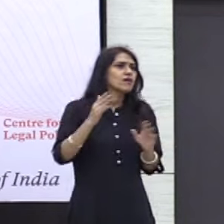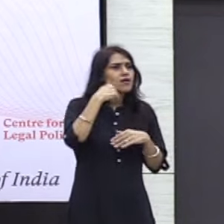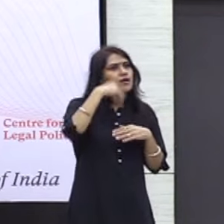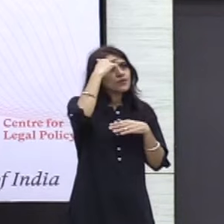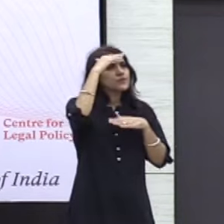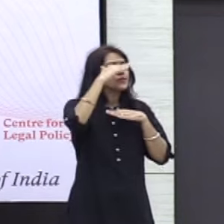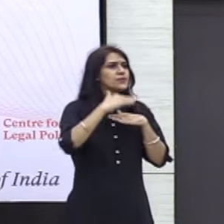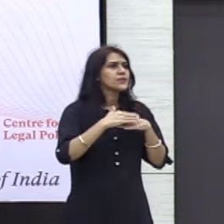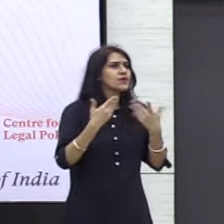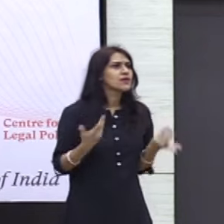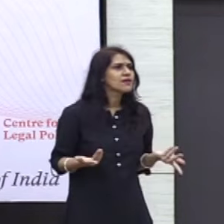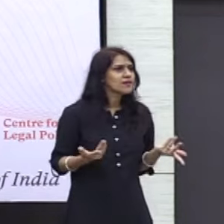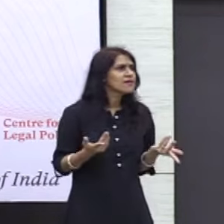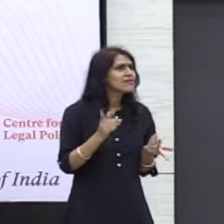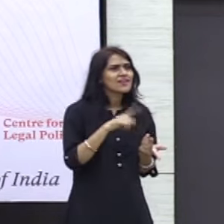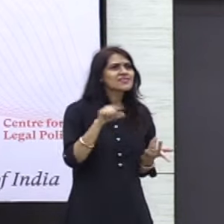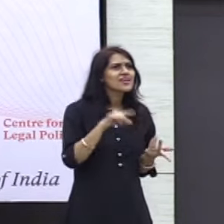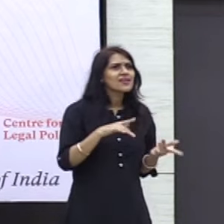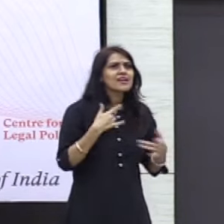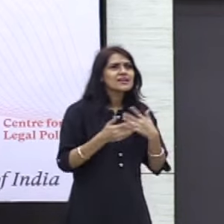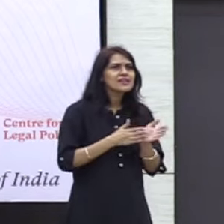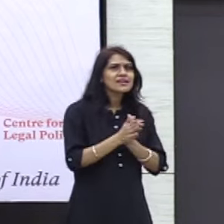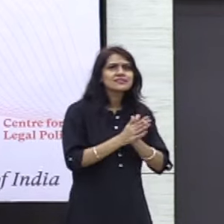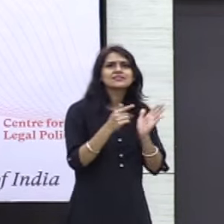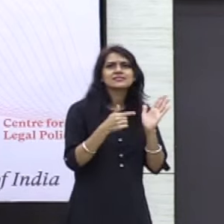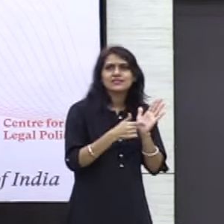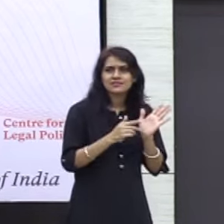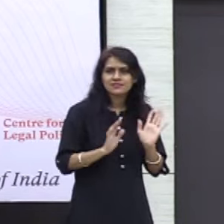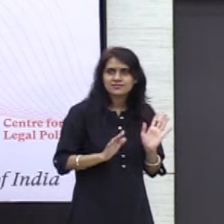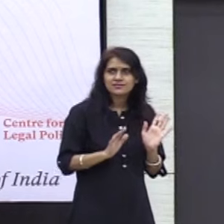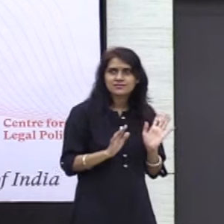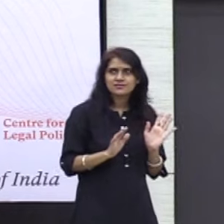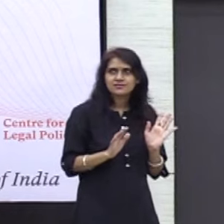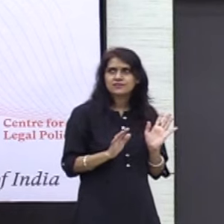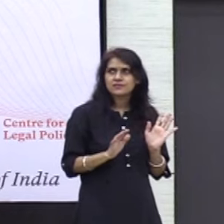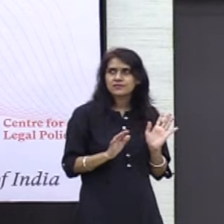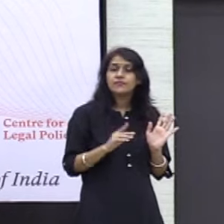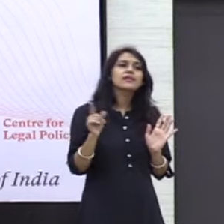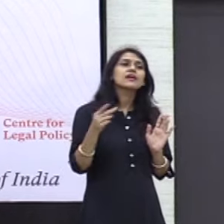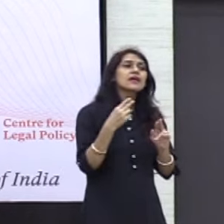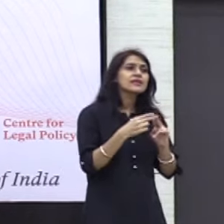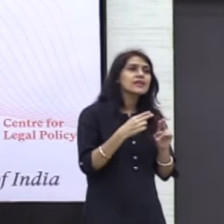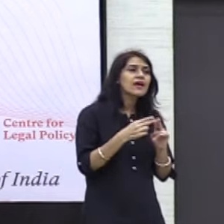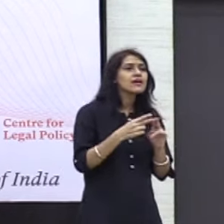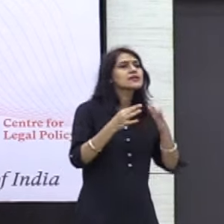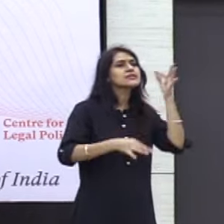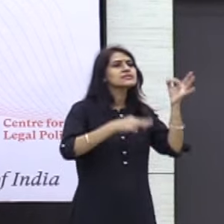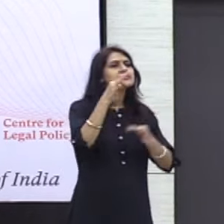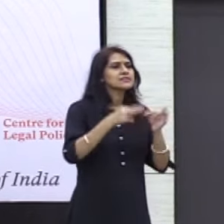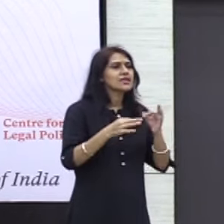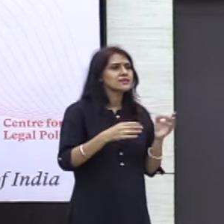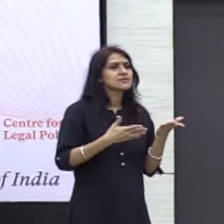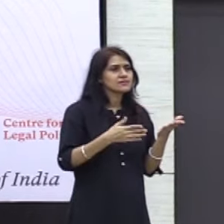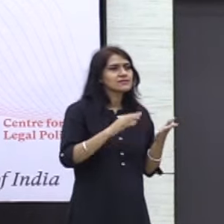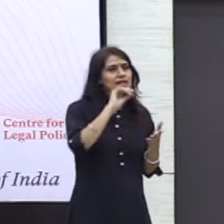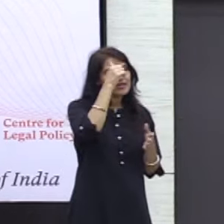Right? And the very interesting, the provision here in the Bhartiya Nyay Sanhita, it's very interesting,